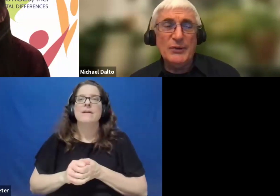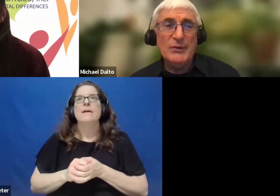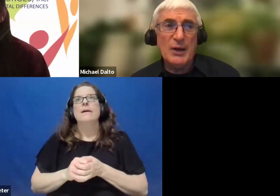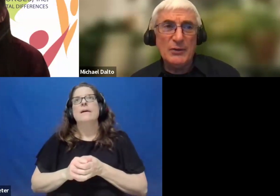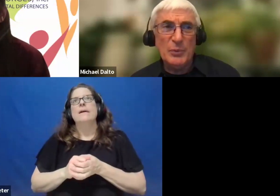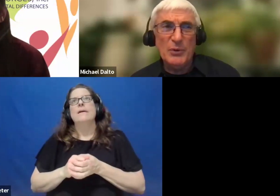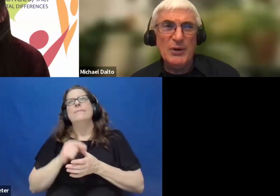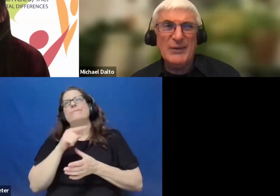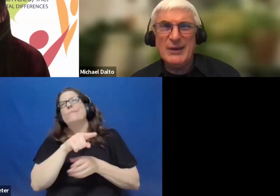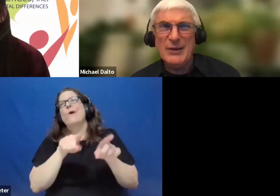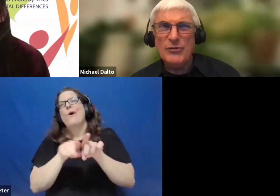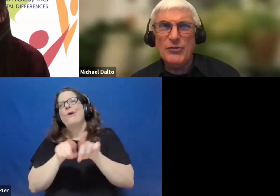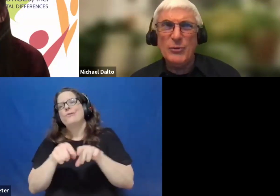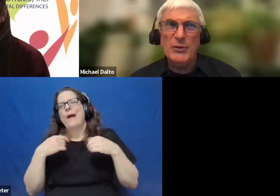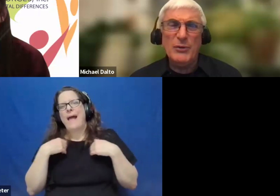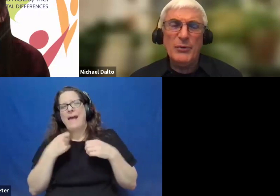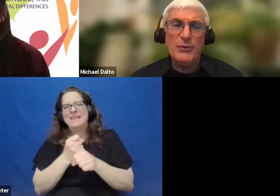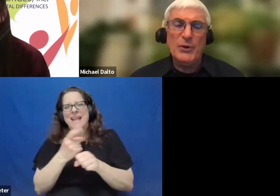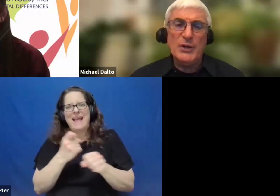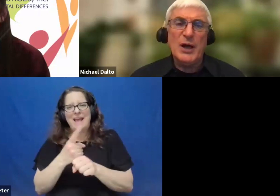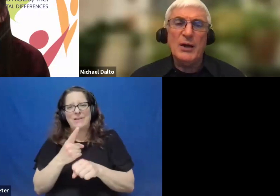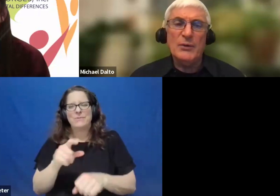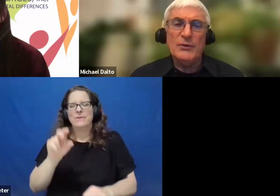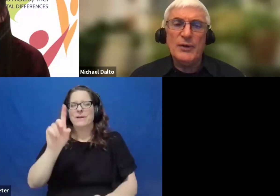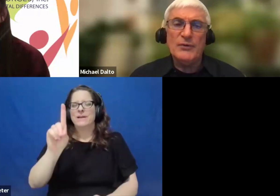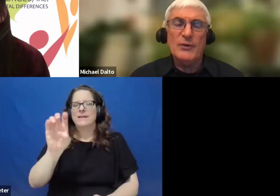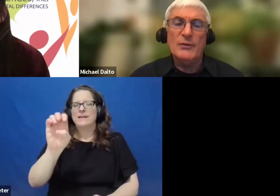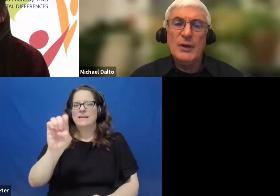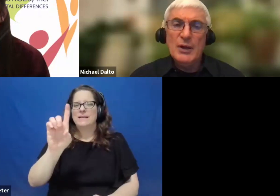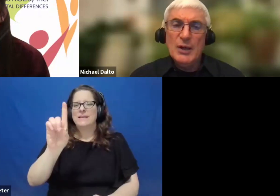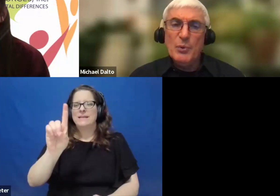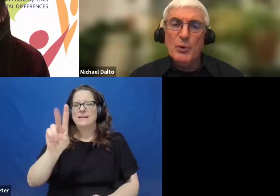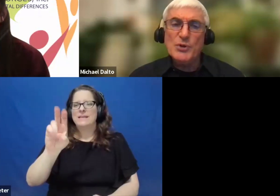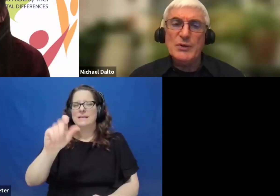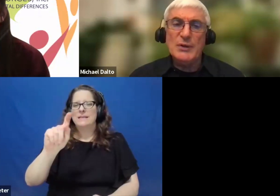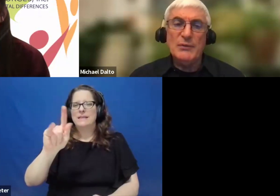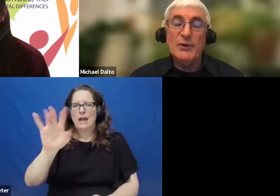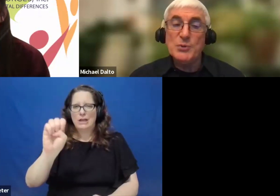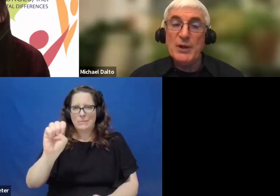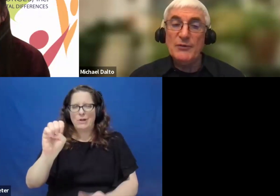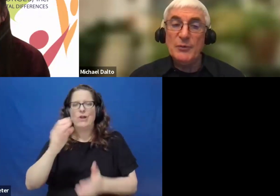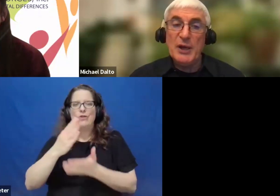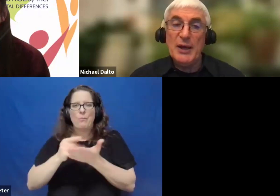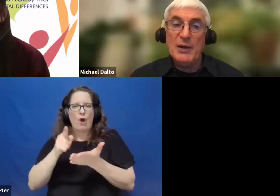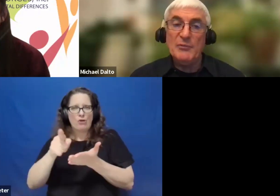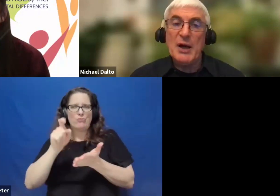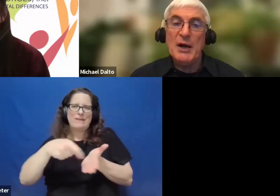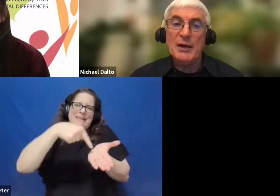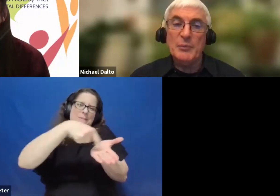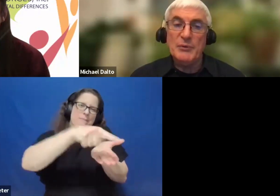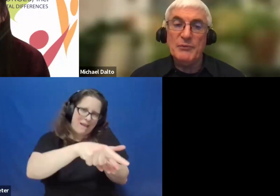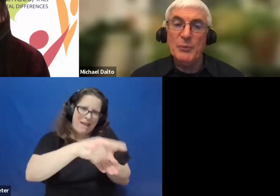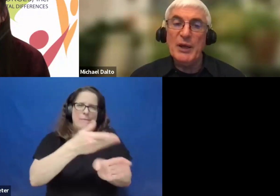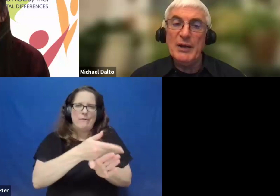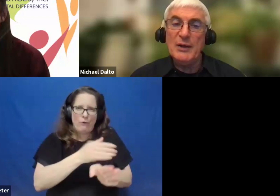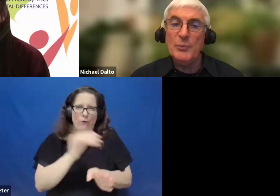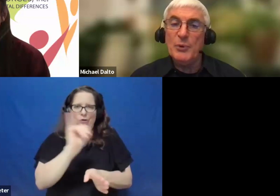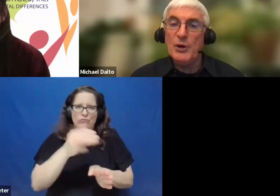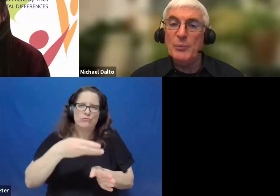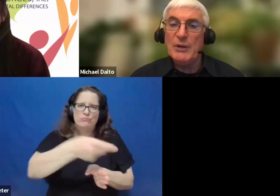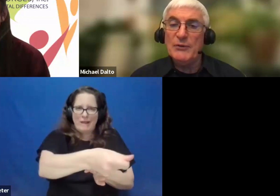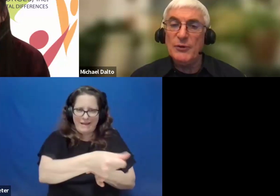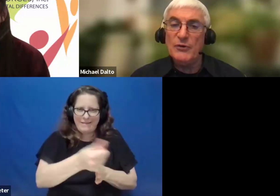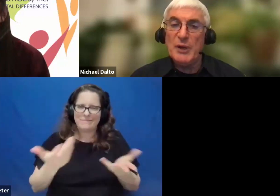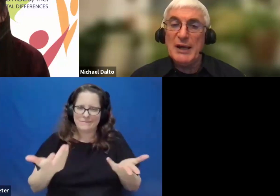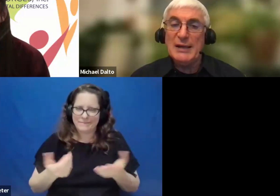annual deductible. I think it's $230. That's the portion the individual has to pay out of pocket before Medicare